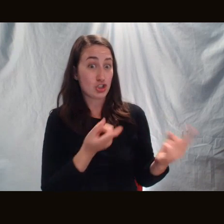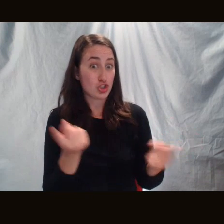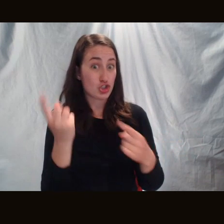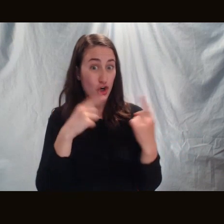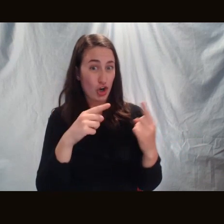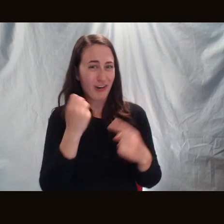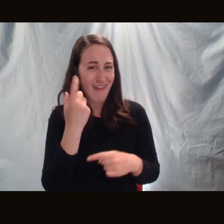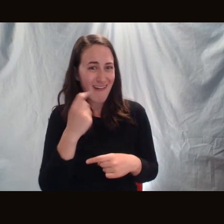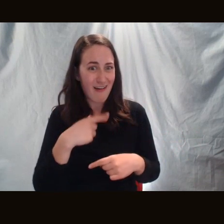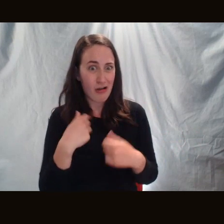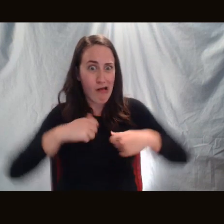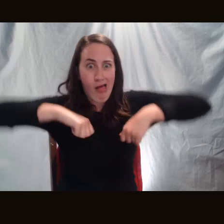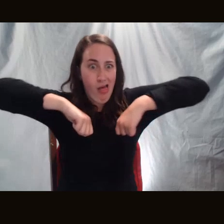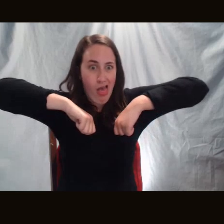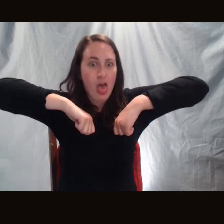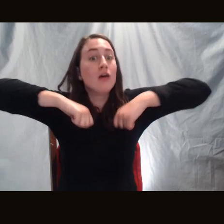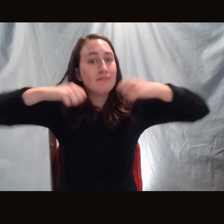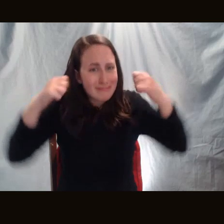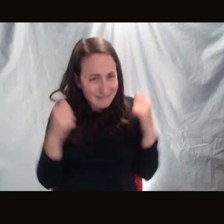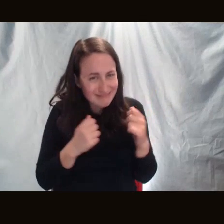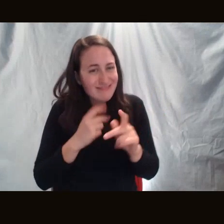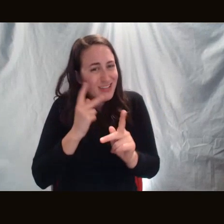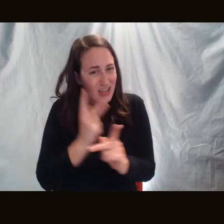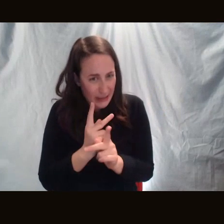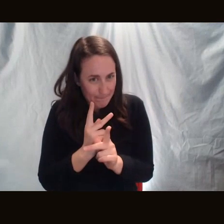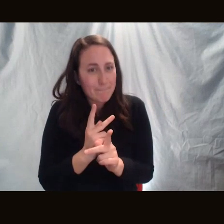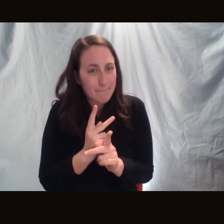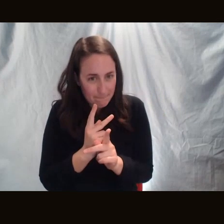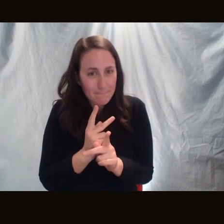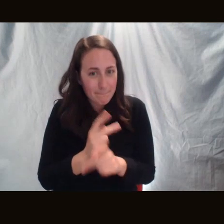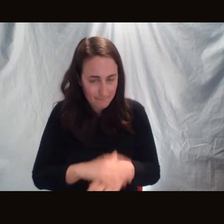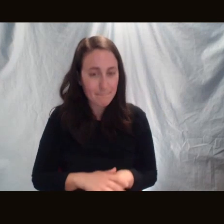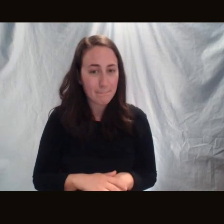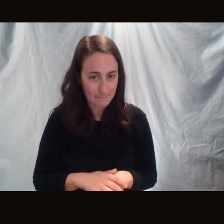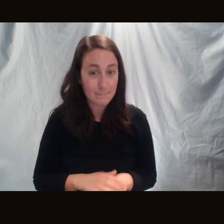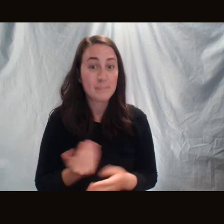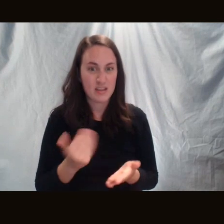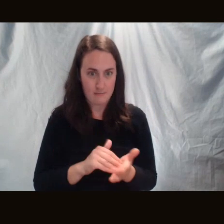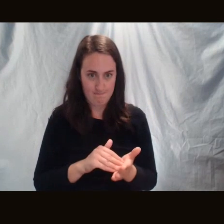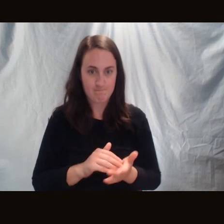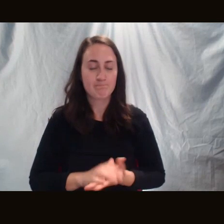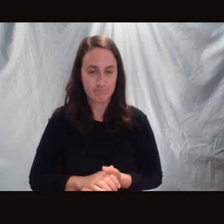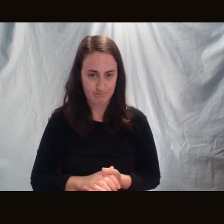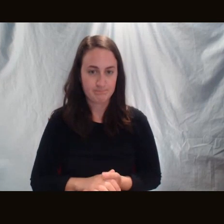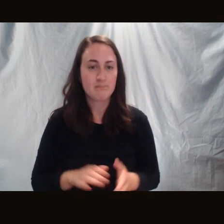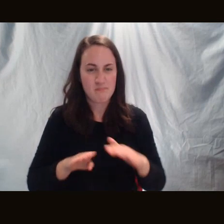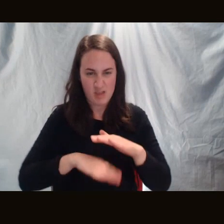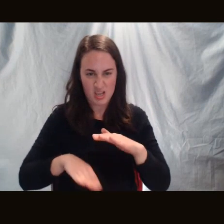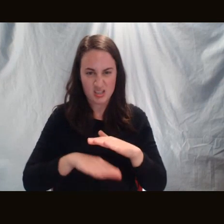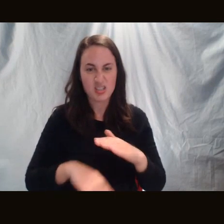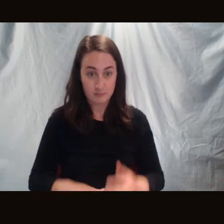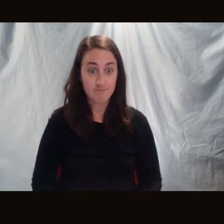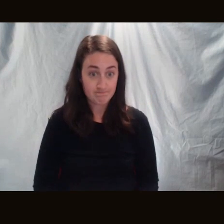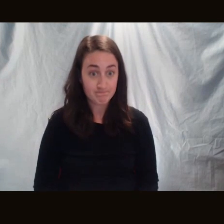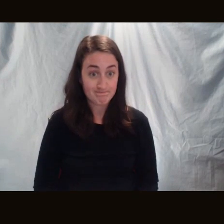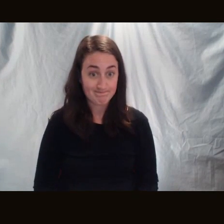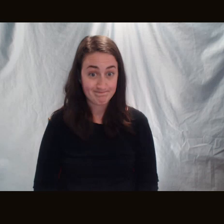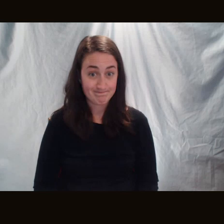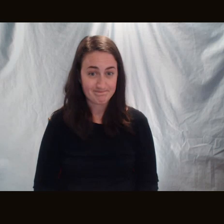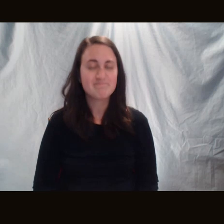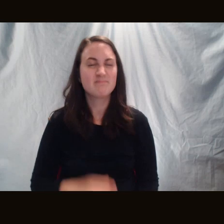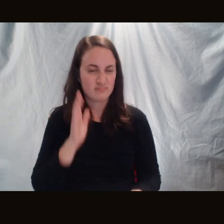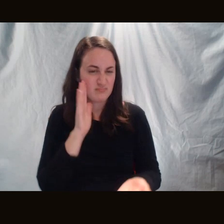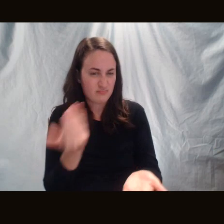elbows stay down, and I pivot to land together. Continue with the basic step, and then we go. Okay? Let's try it